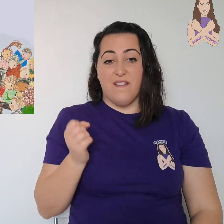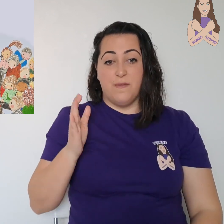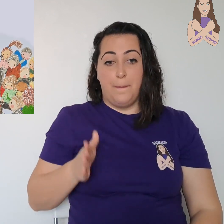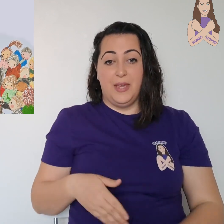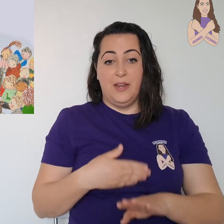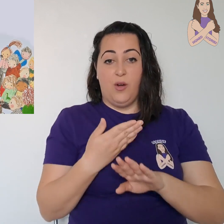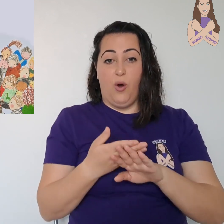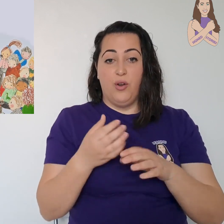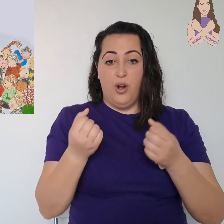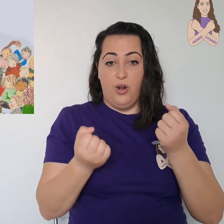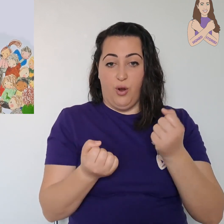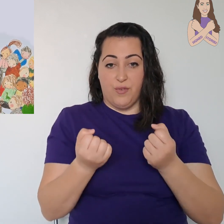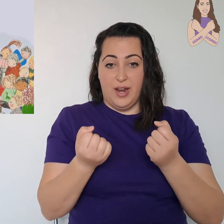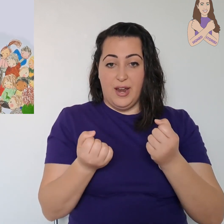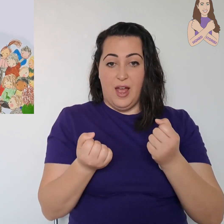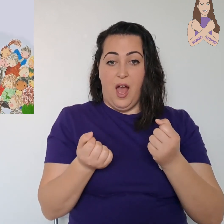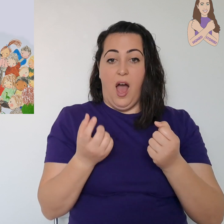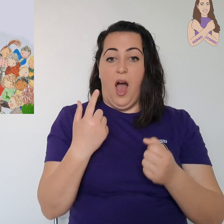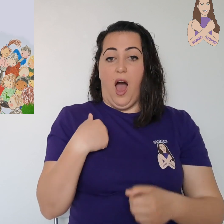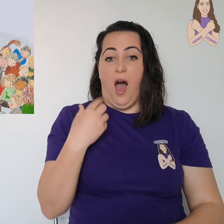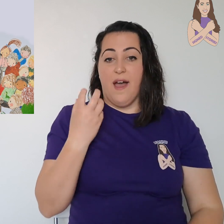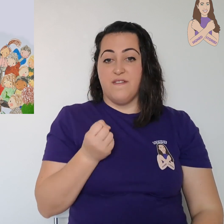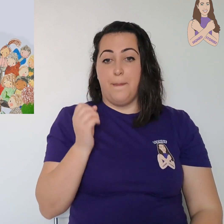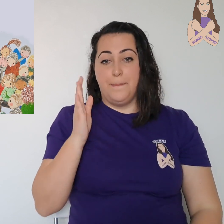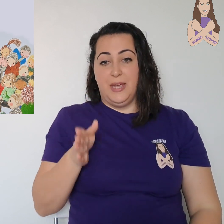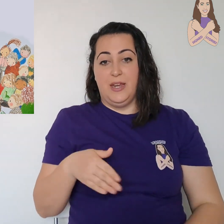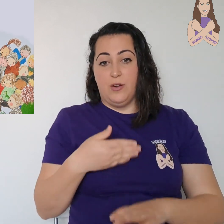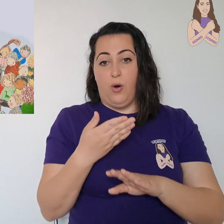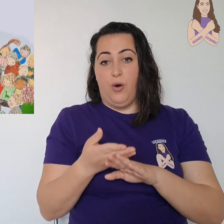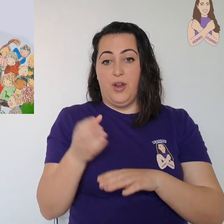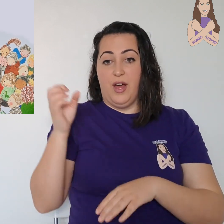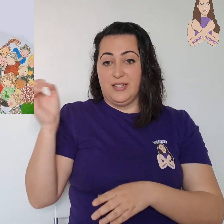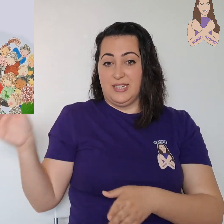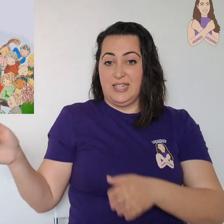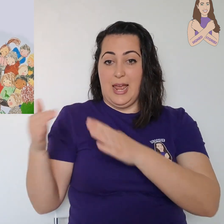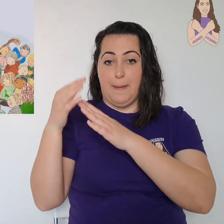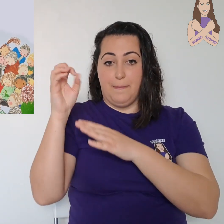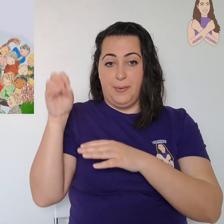I've been on a lorry, I've been on a tip.